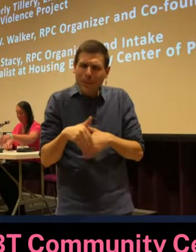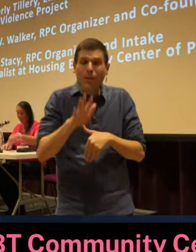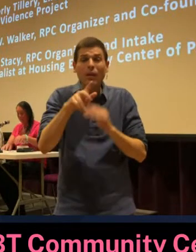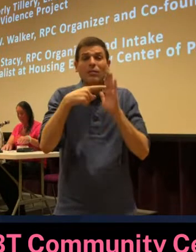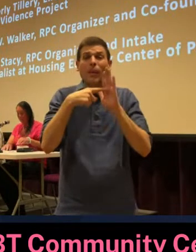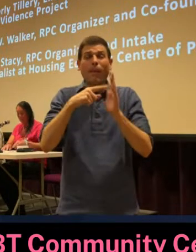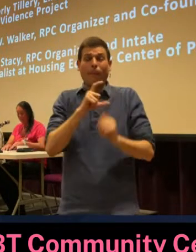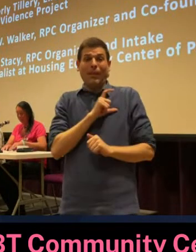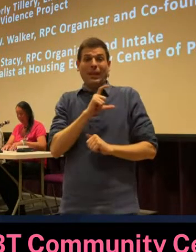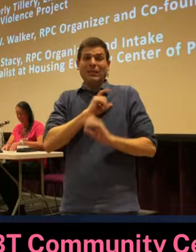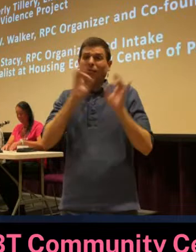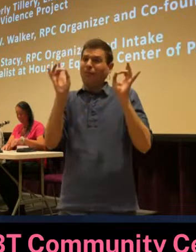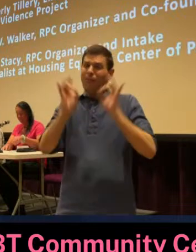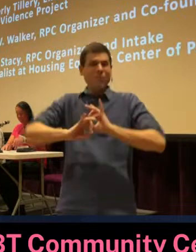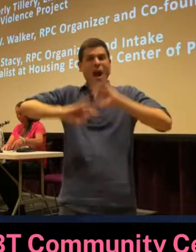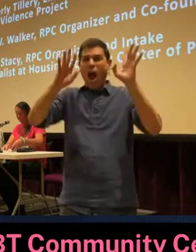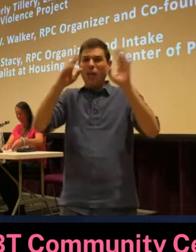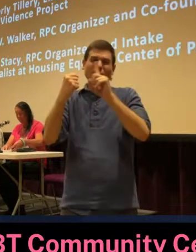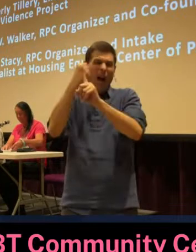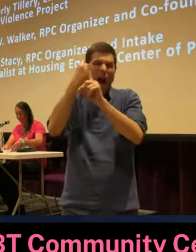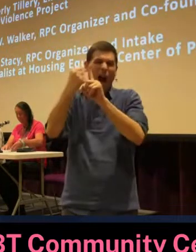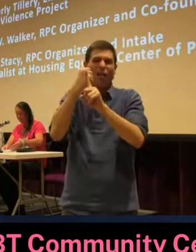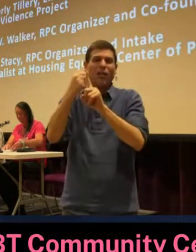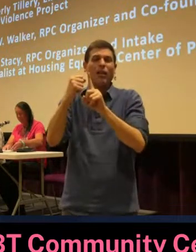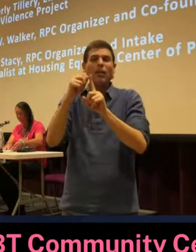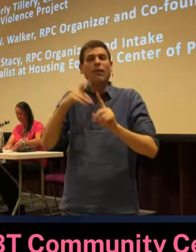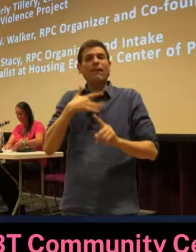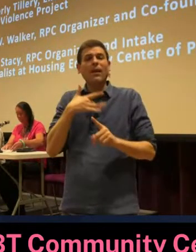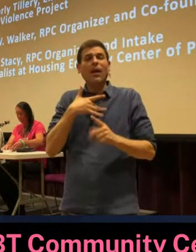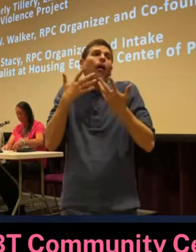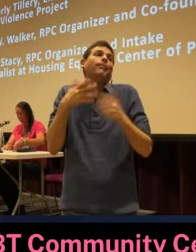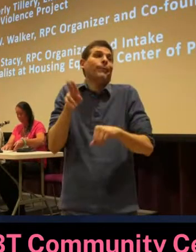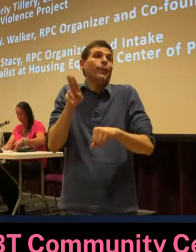violence, often, I'll be talking to somebody and